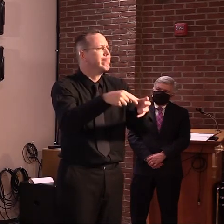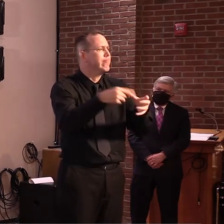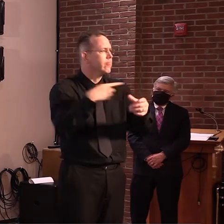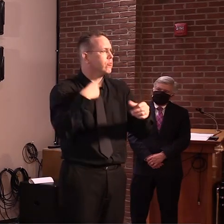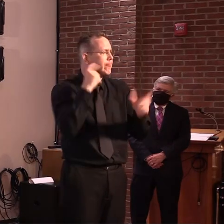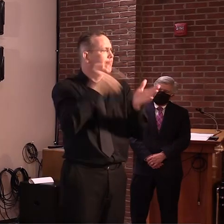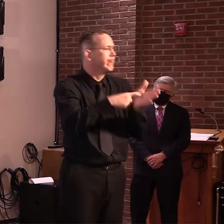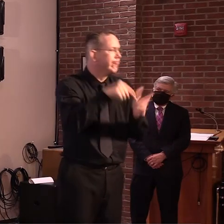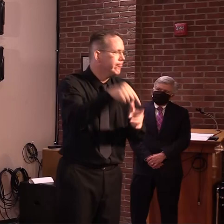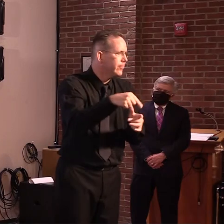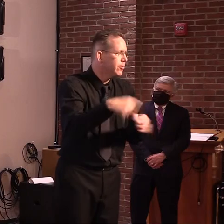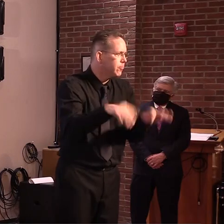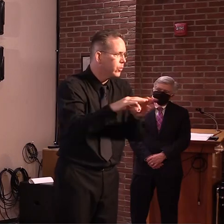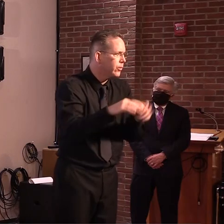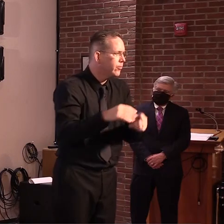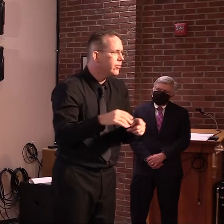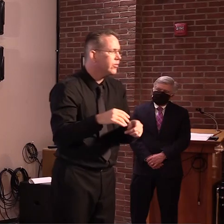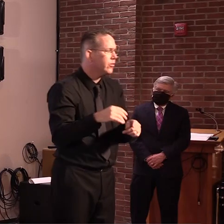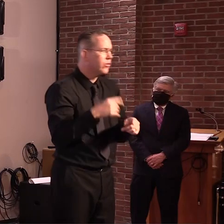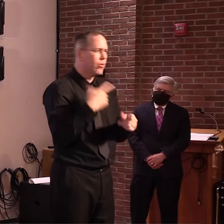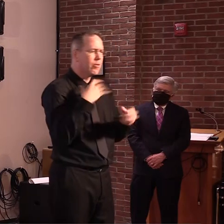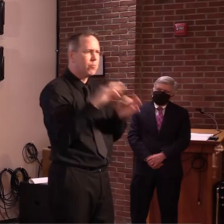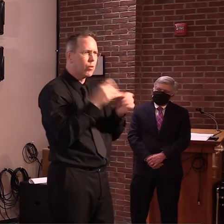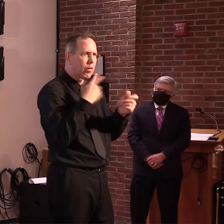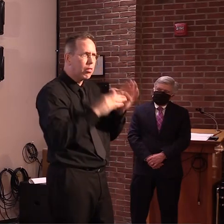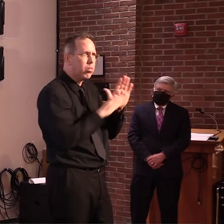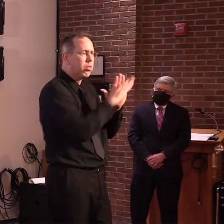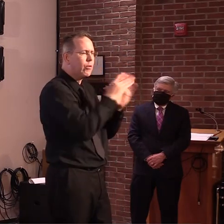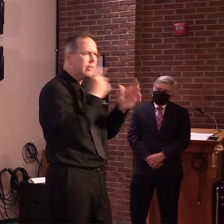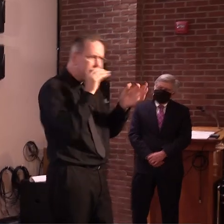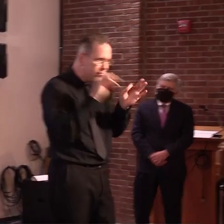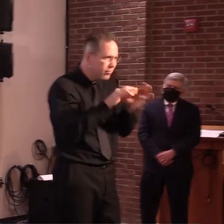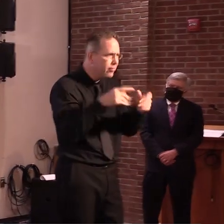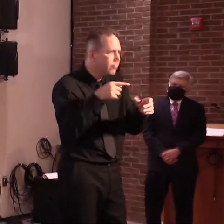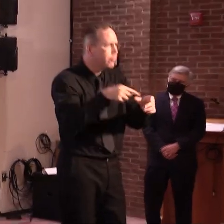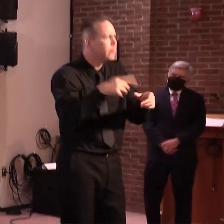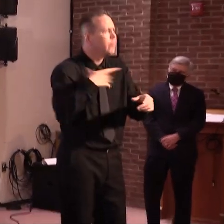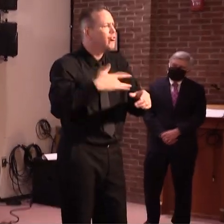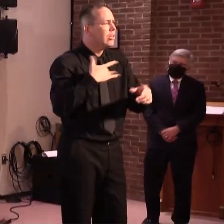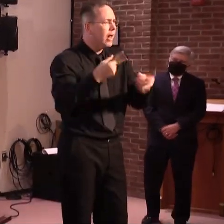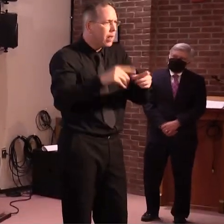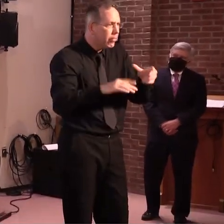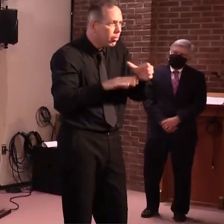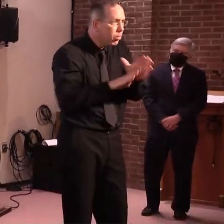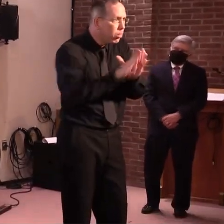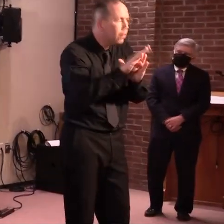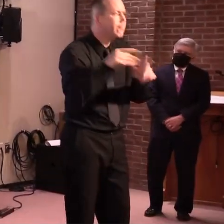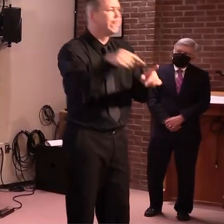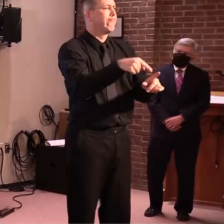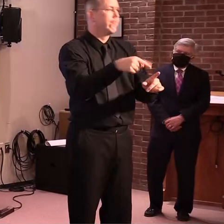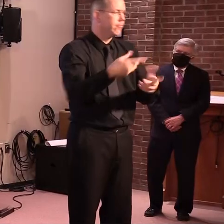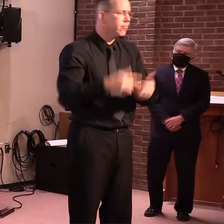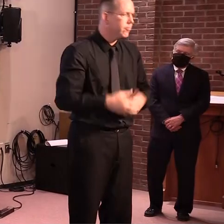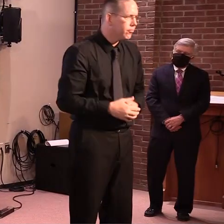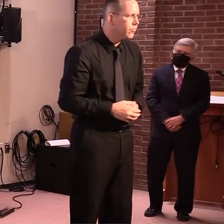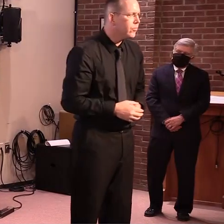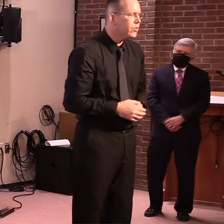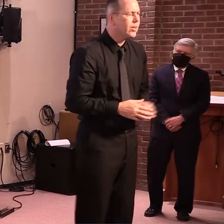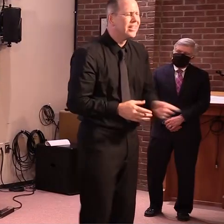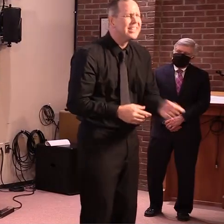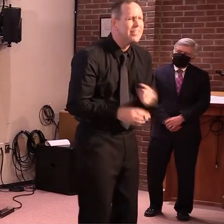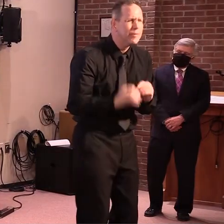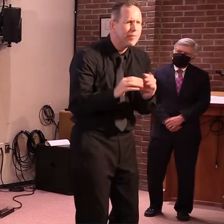Okay, and thank you. I'm sorry, I just have one really quick question. We're hearing so much about opening up and kids possibly going back to school and things like that, playing